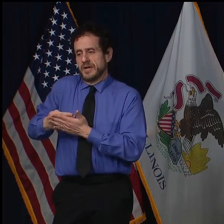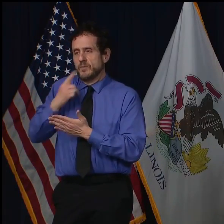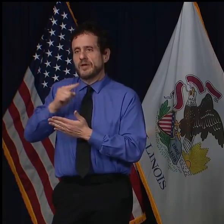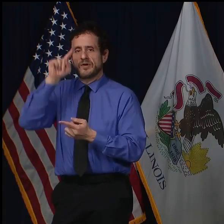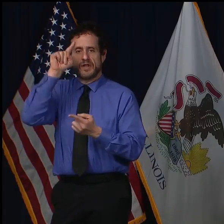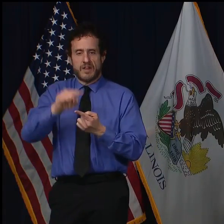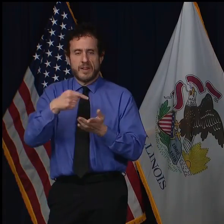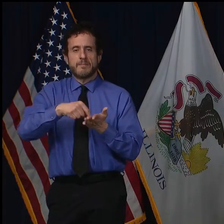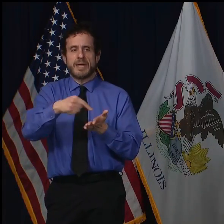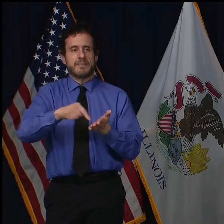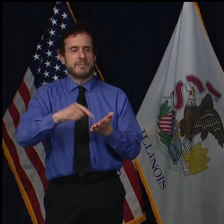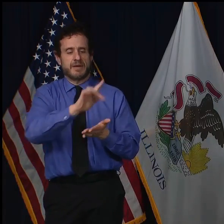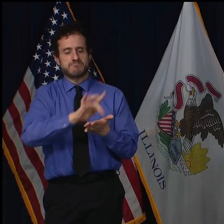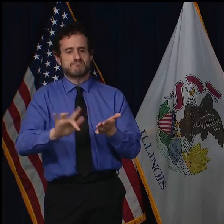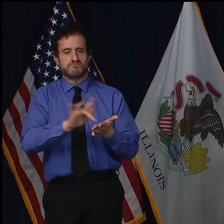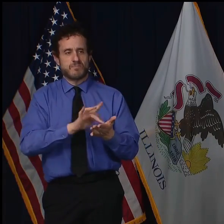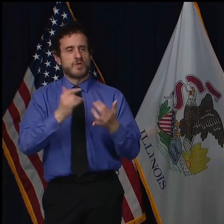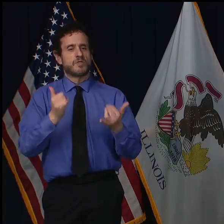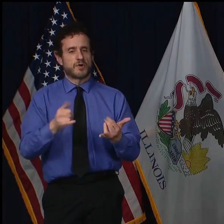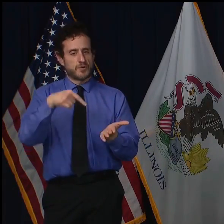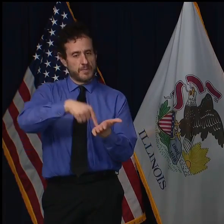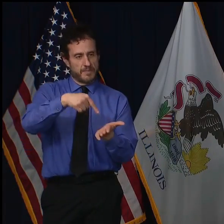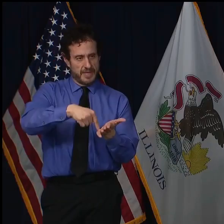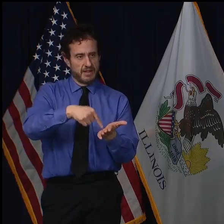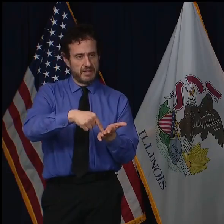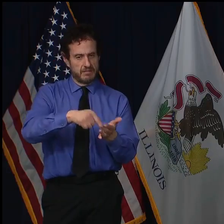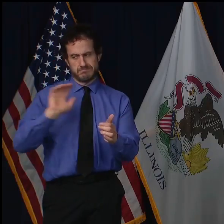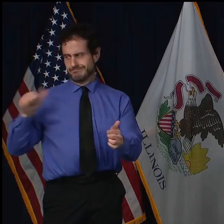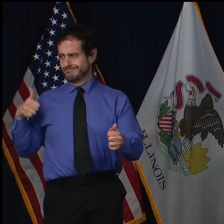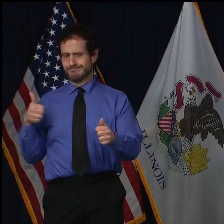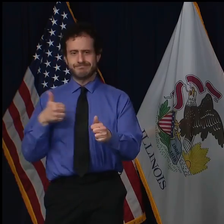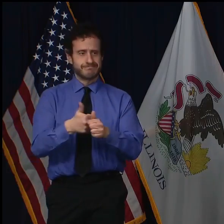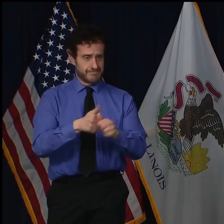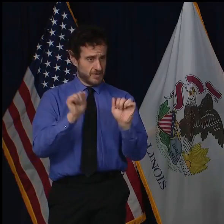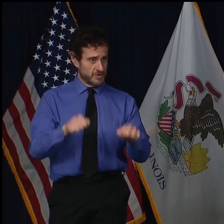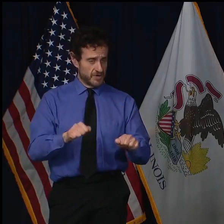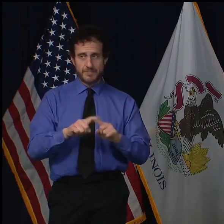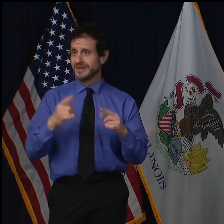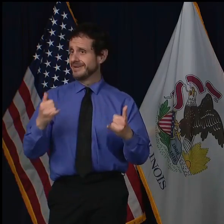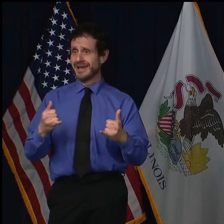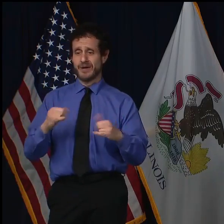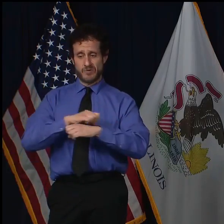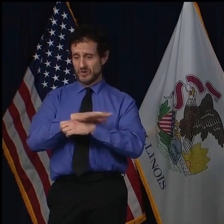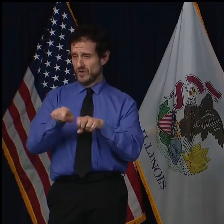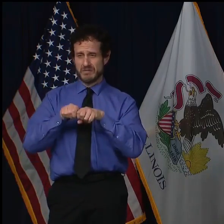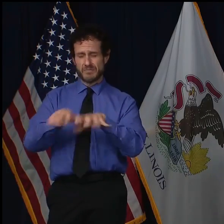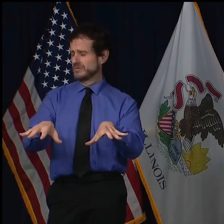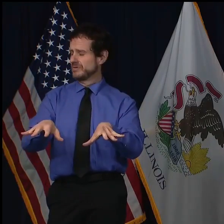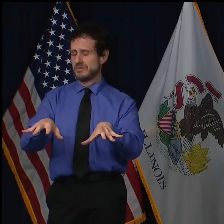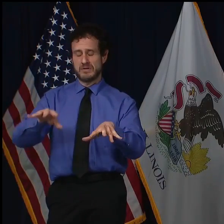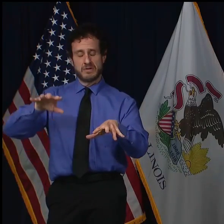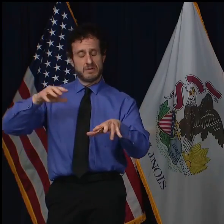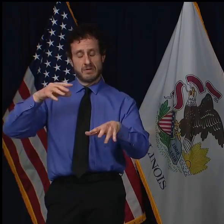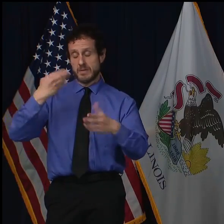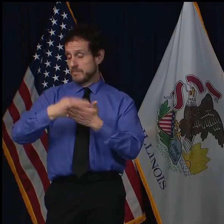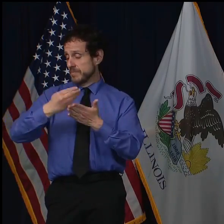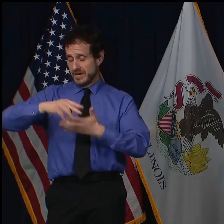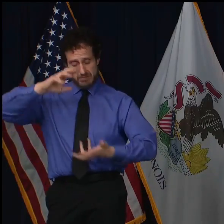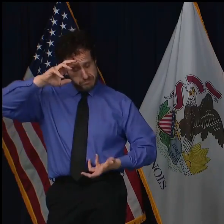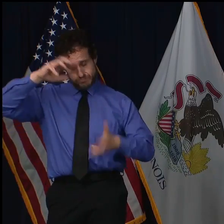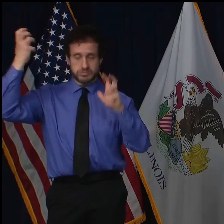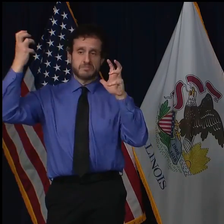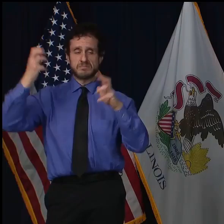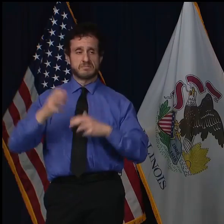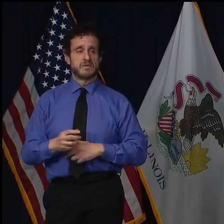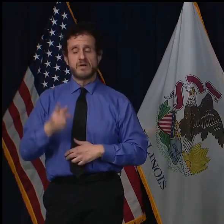down the existing bill backlog by some amount. And now, all bets are off, and all bets are off indeed